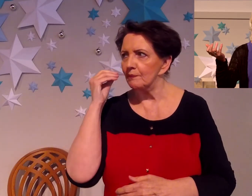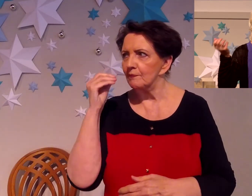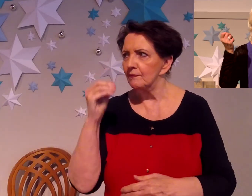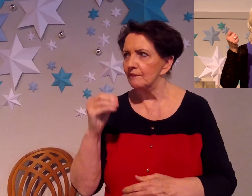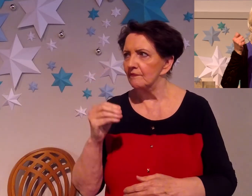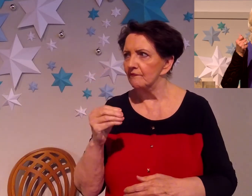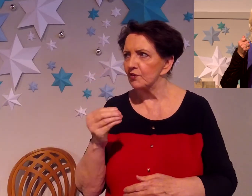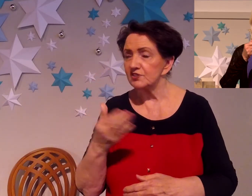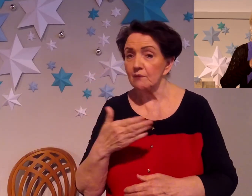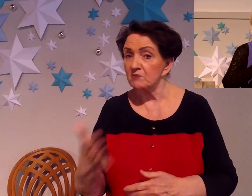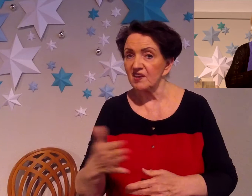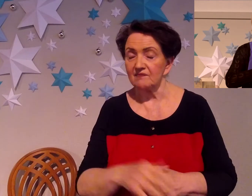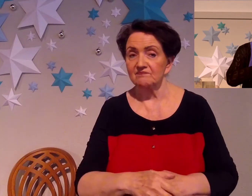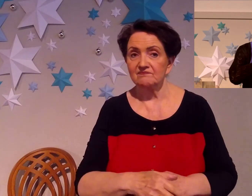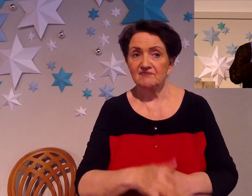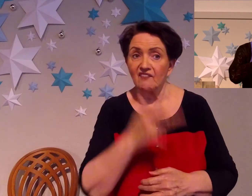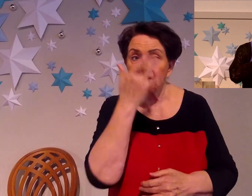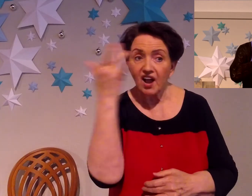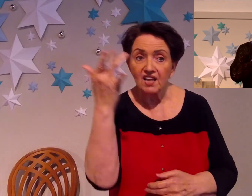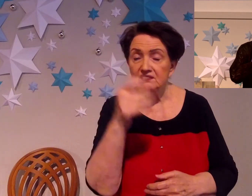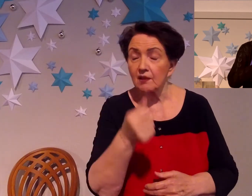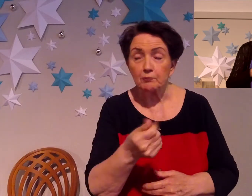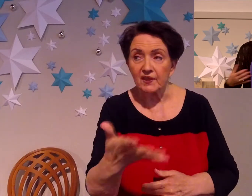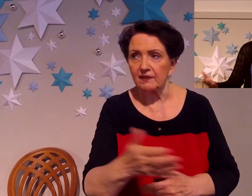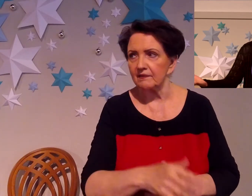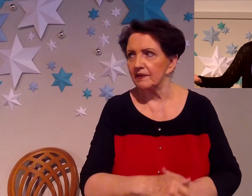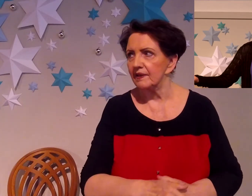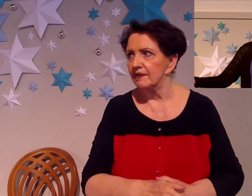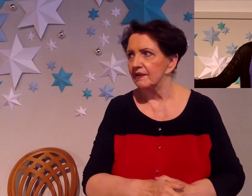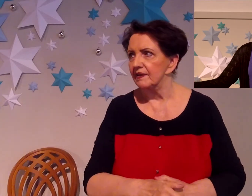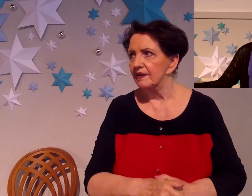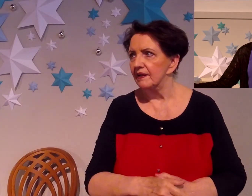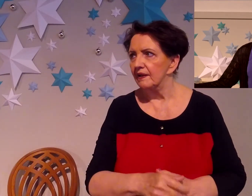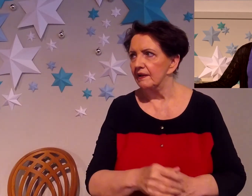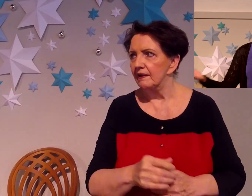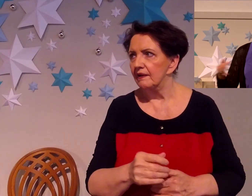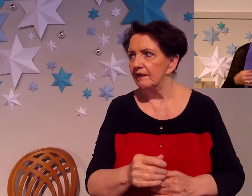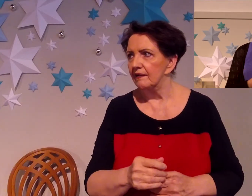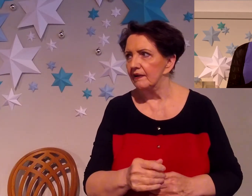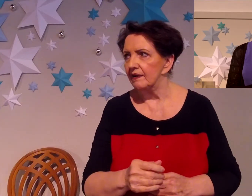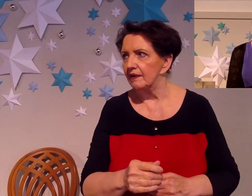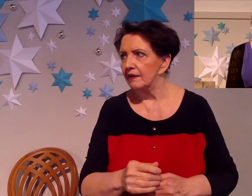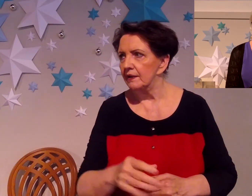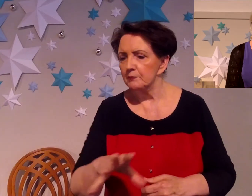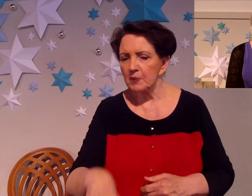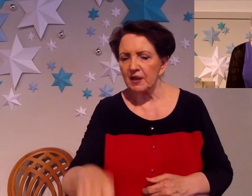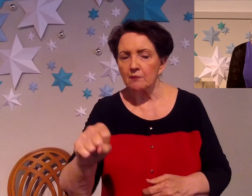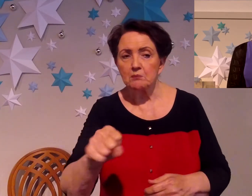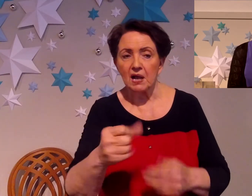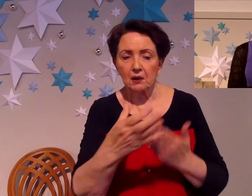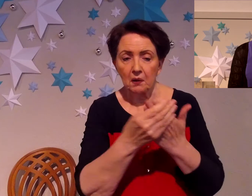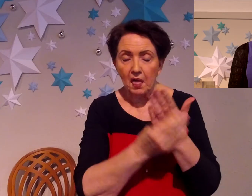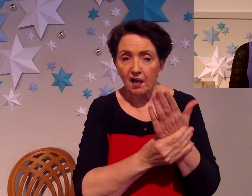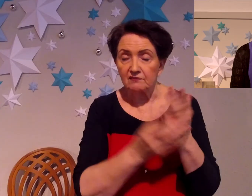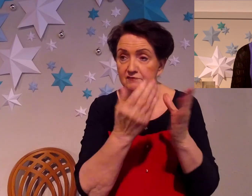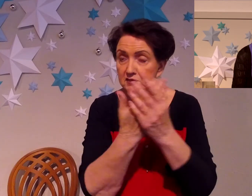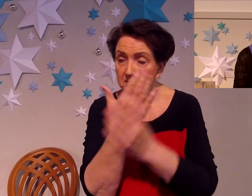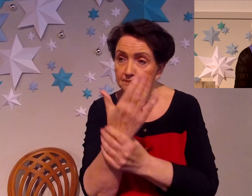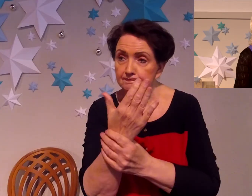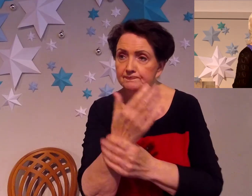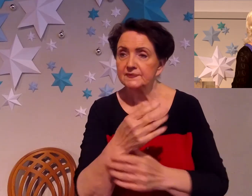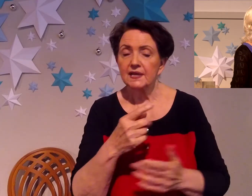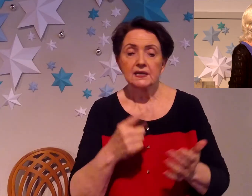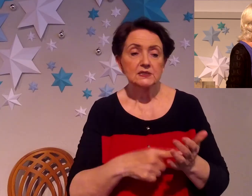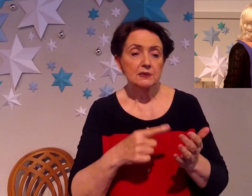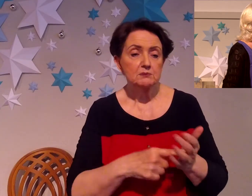For some reason, right? I had to go pick up gloves that I had forgotten. Sometimes we got as